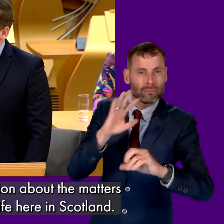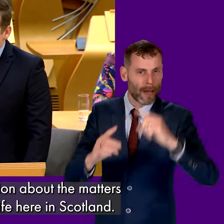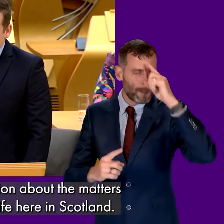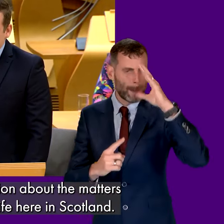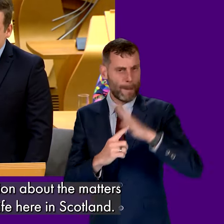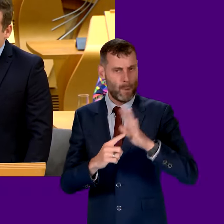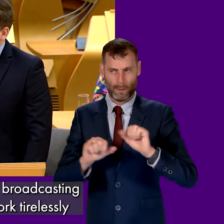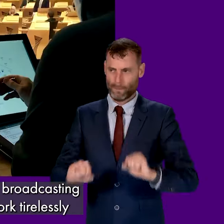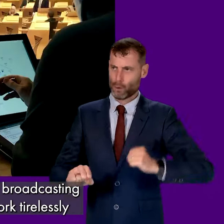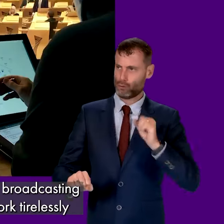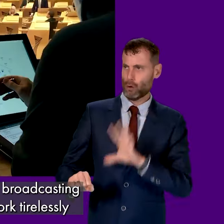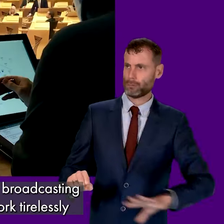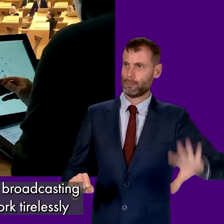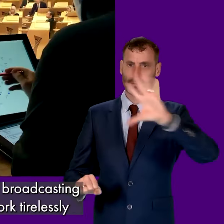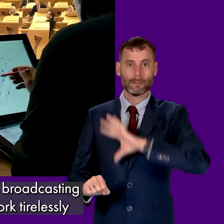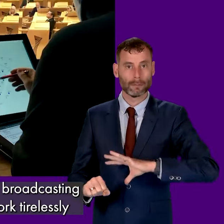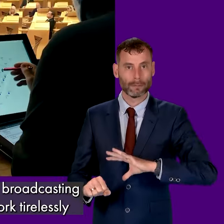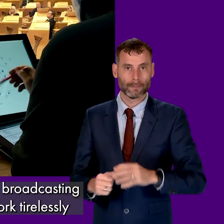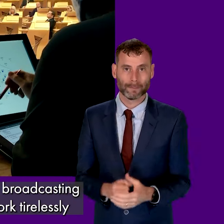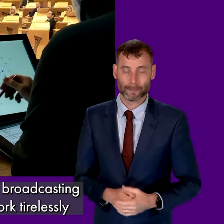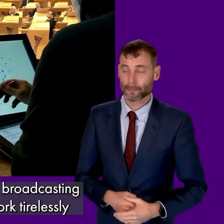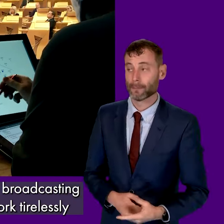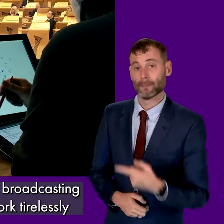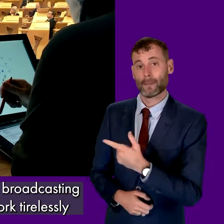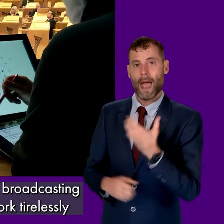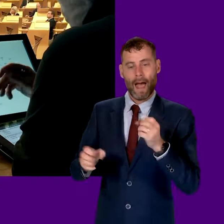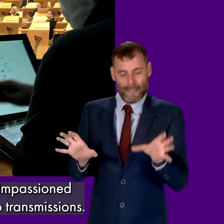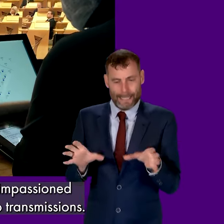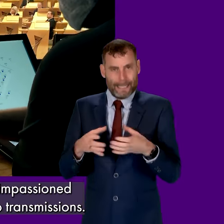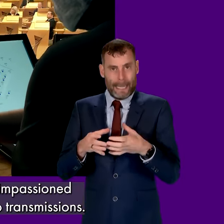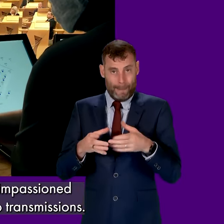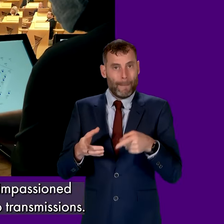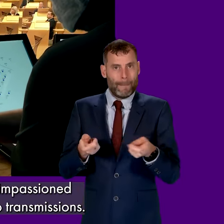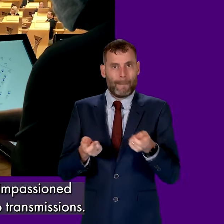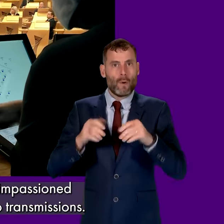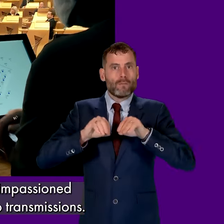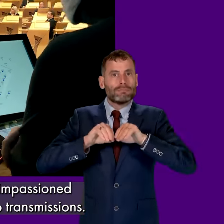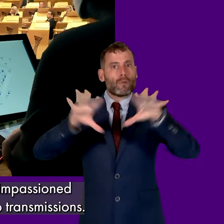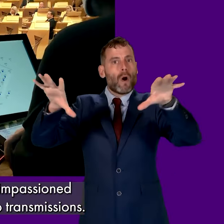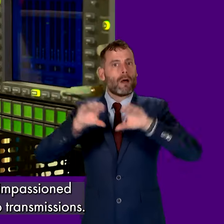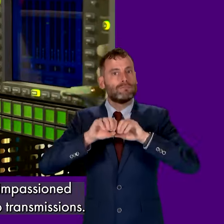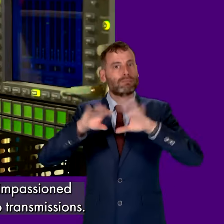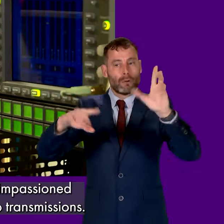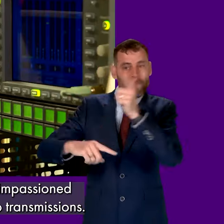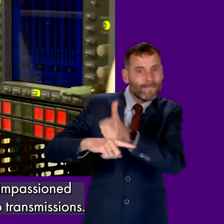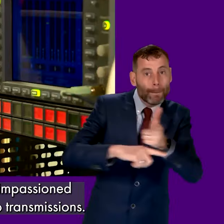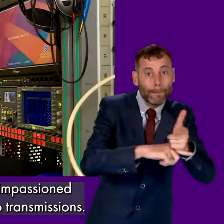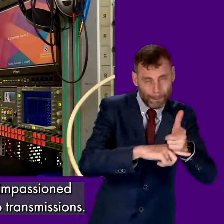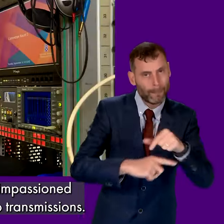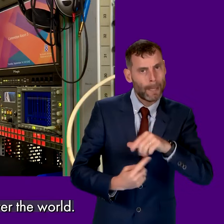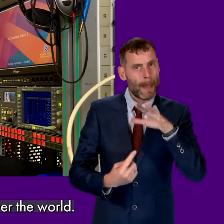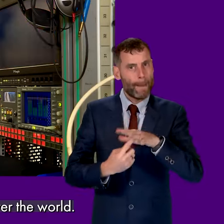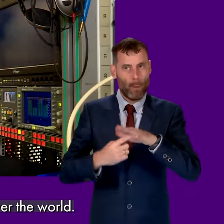in Scotland. Our team of broadcasting engineers work tirelessly to turn these impassioned exchanges into